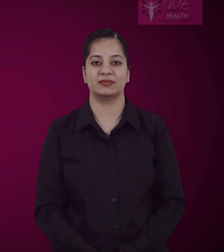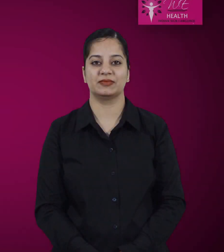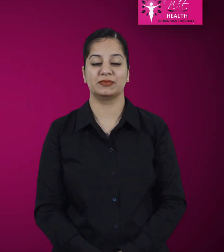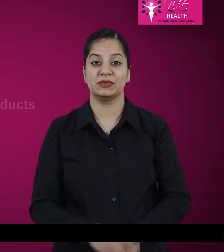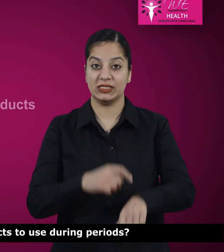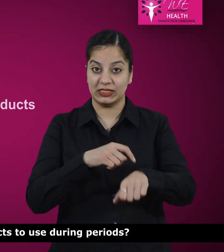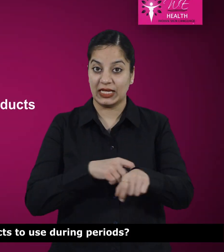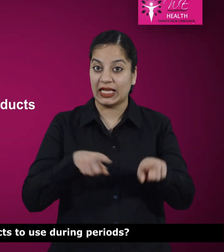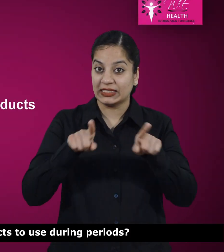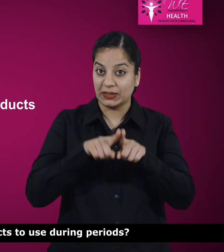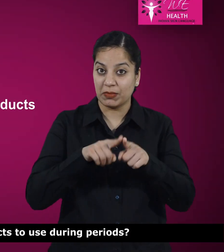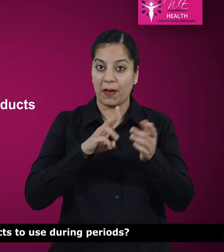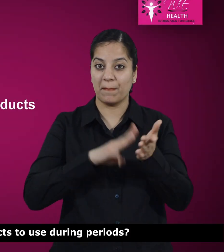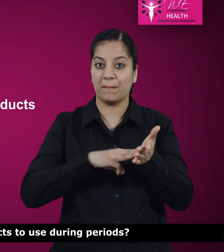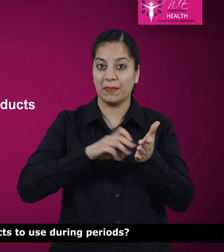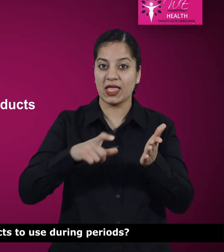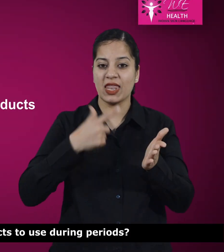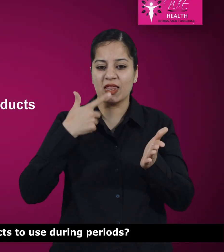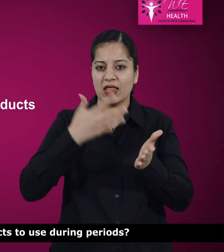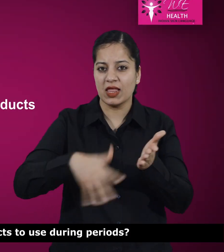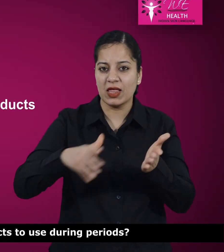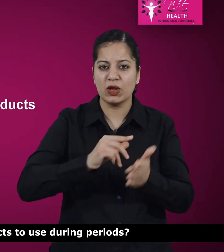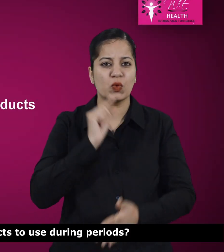What are the sanitary products to use during periods?